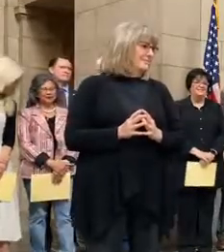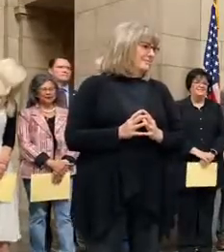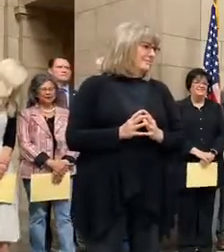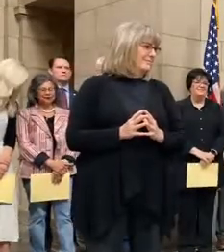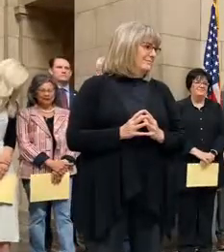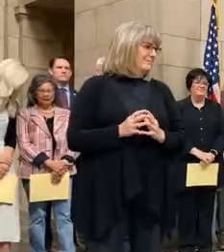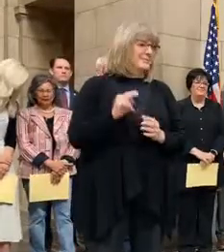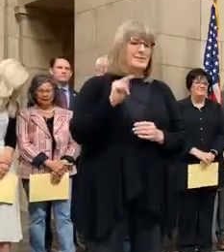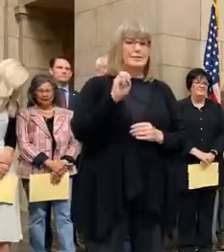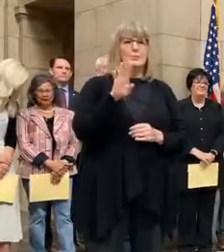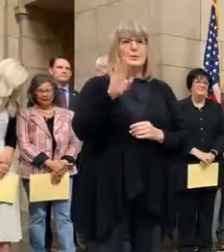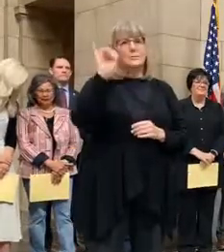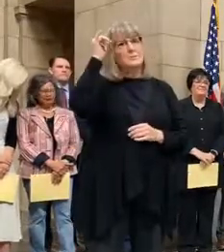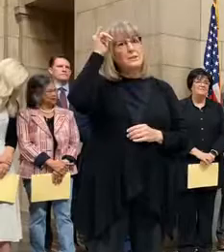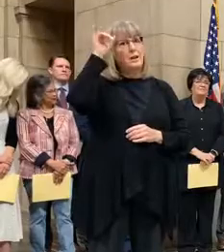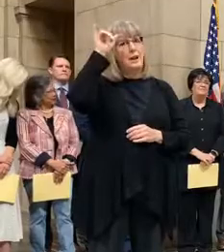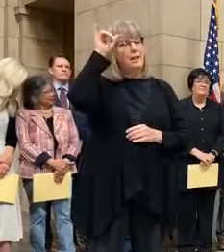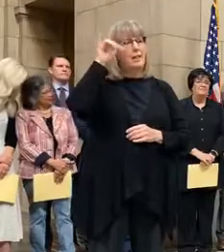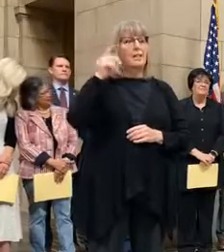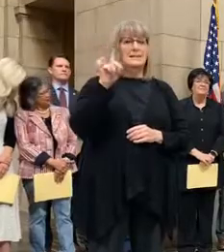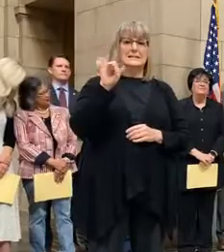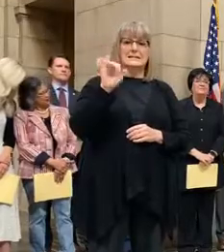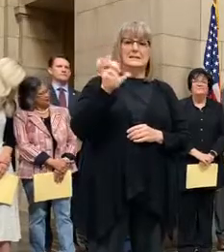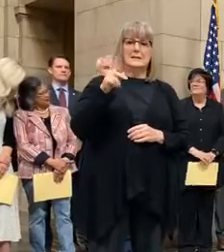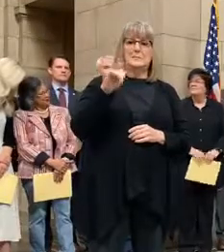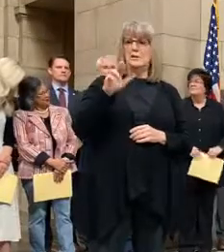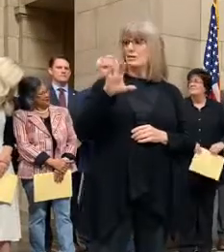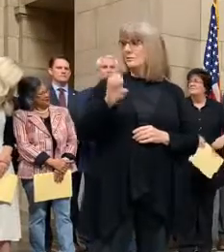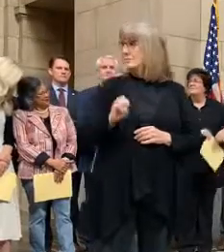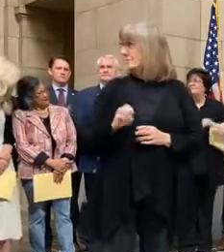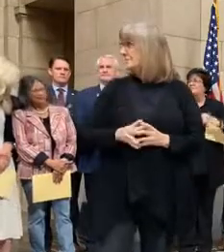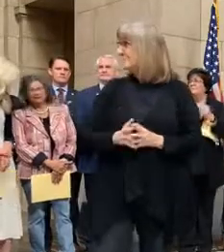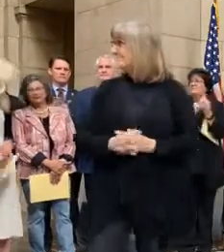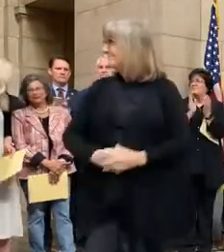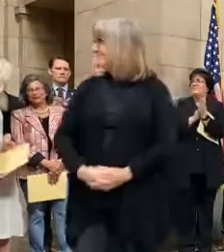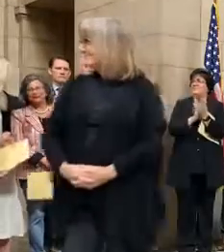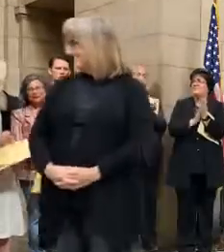And then for the Nebraska Cattlemen, Dick Pierce, can you come up, please?